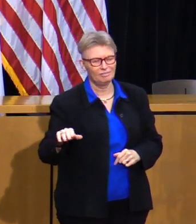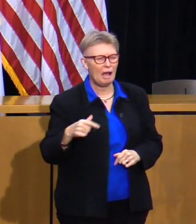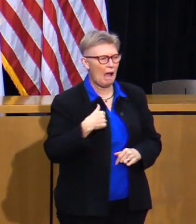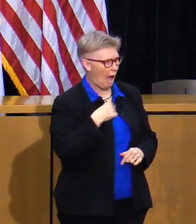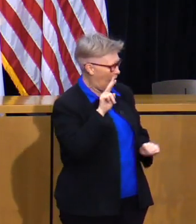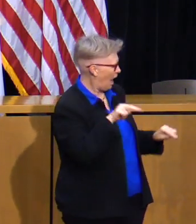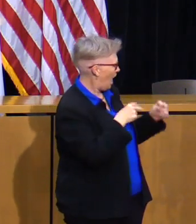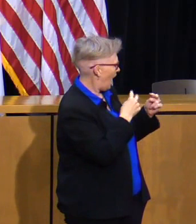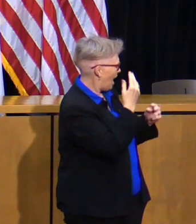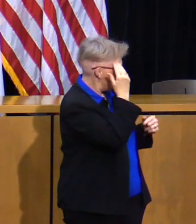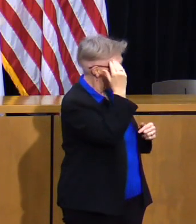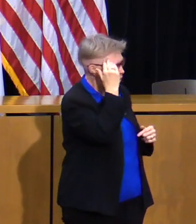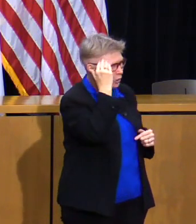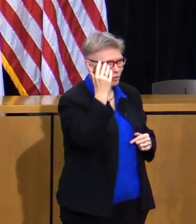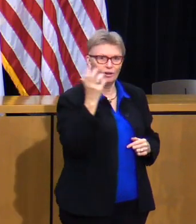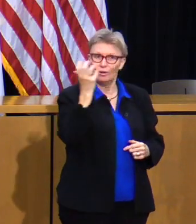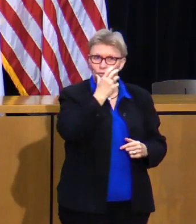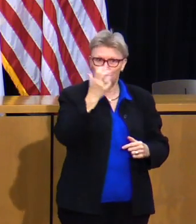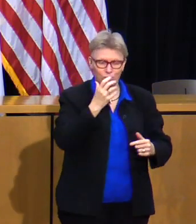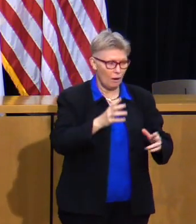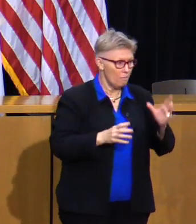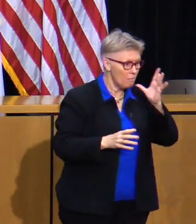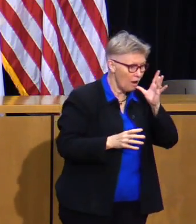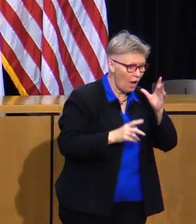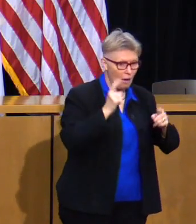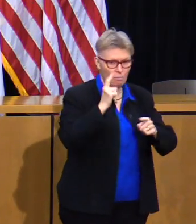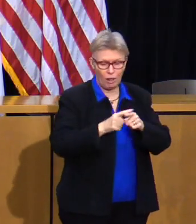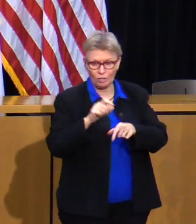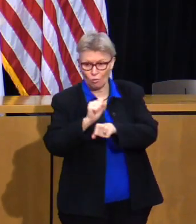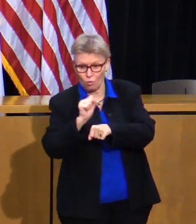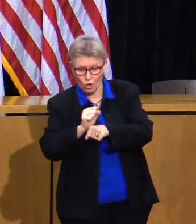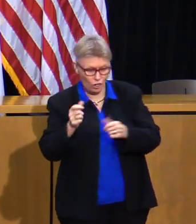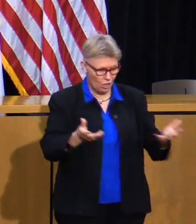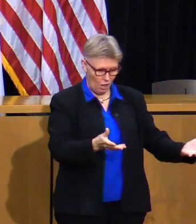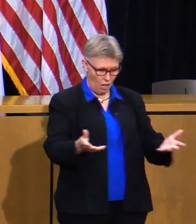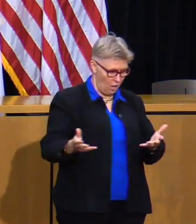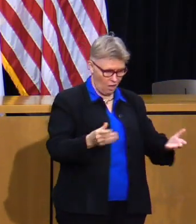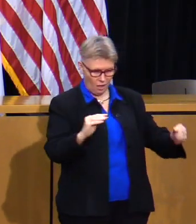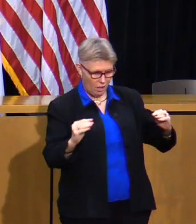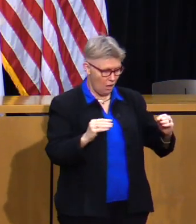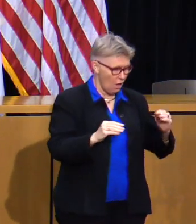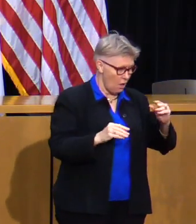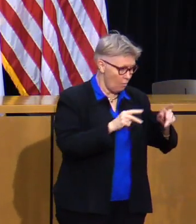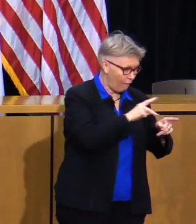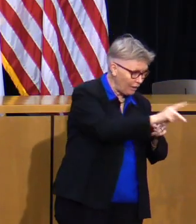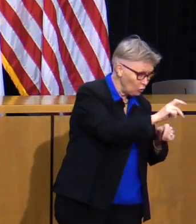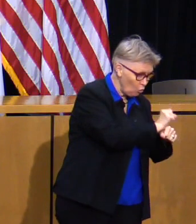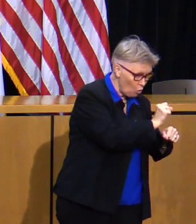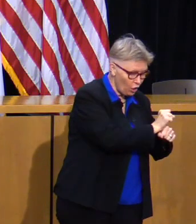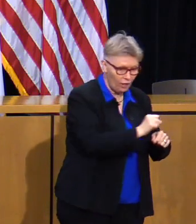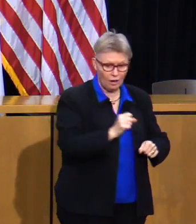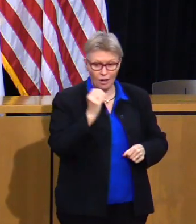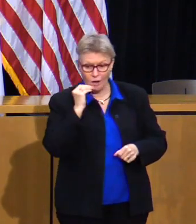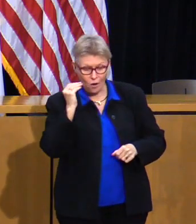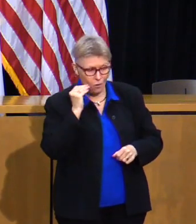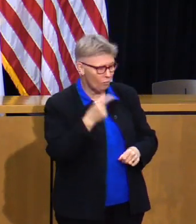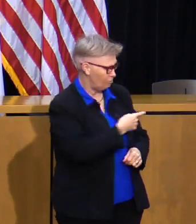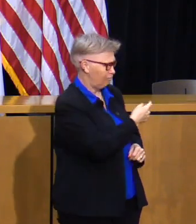how challenging it is to wear both hats and to balance profession and home, and you do it so well.